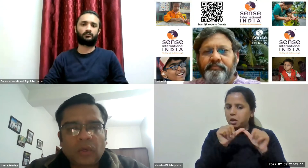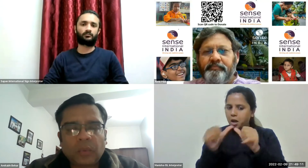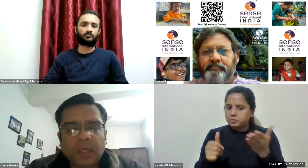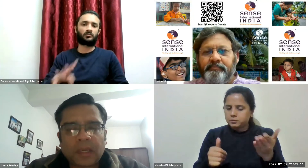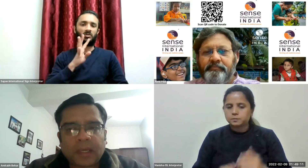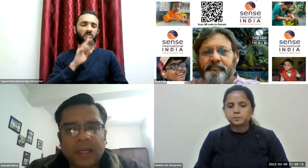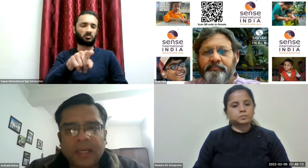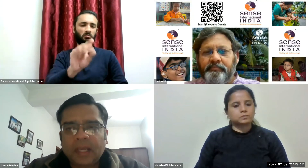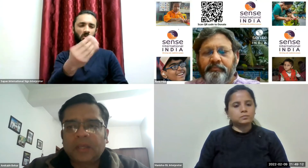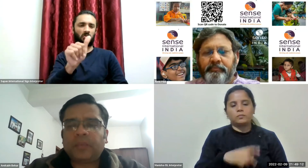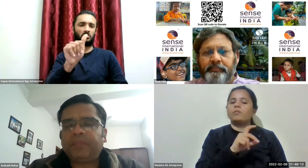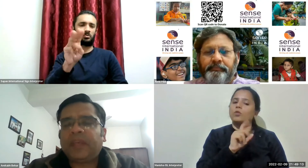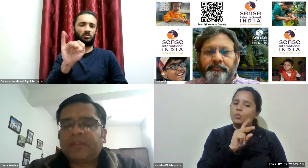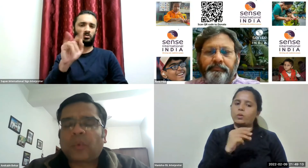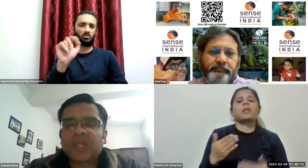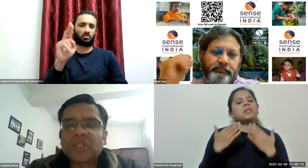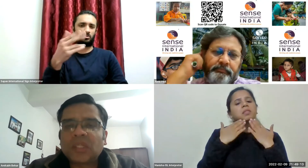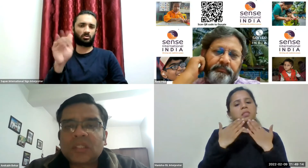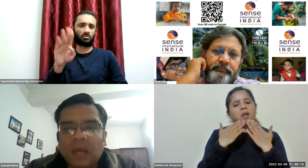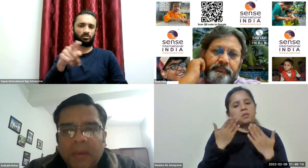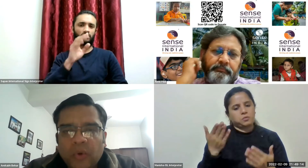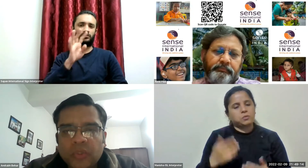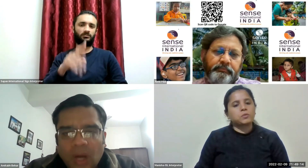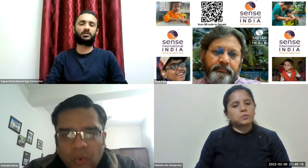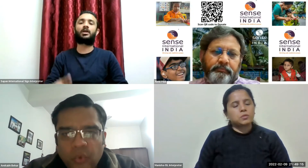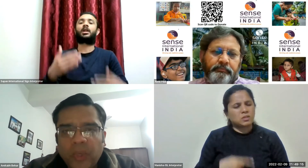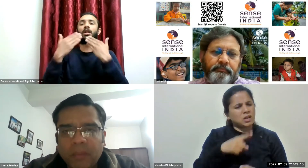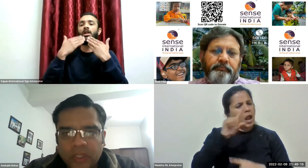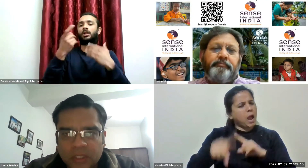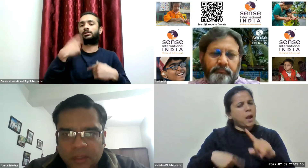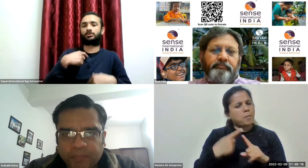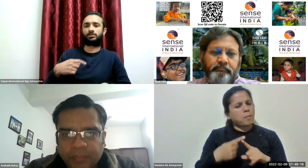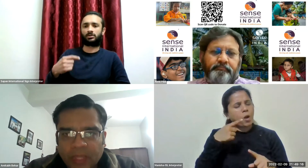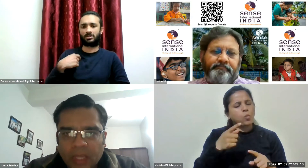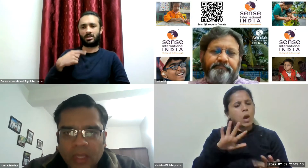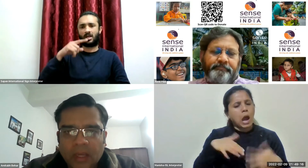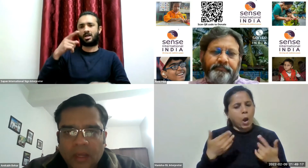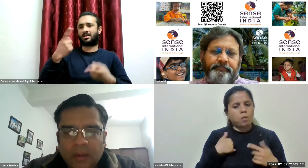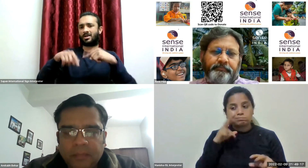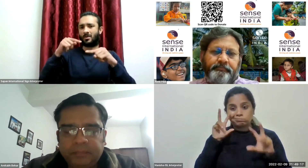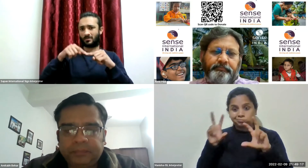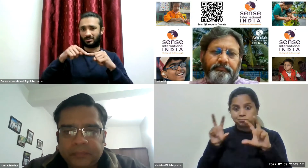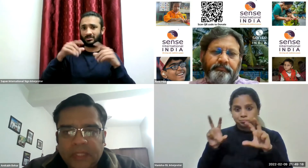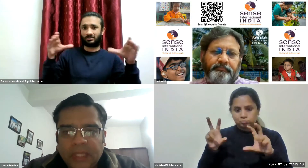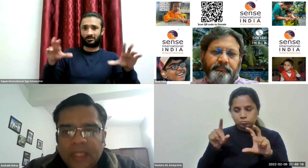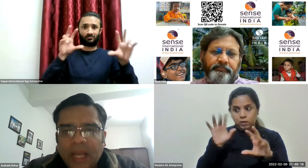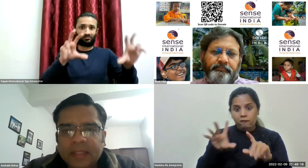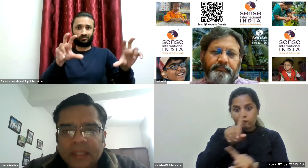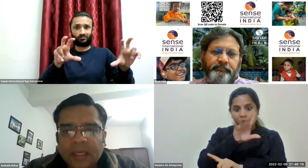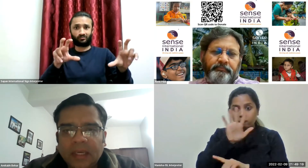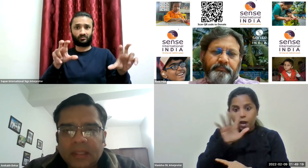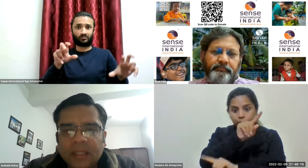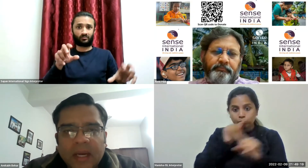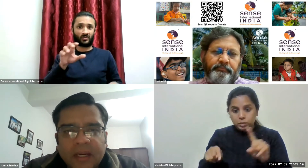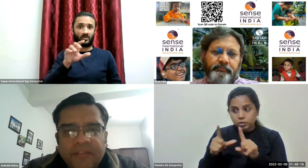So thank you, Akhil. Yeah, if the question is about how do we monitor, uh, then